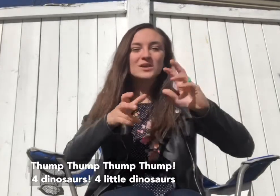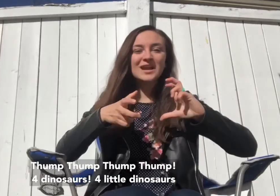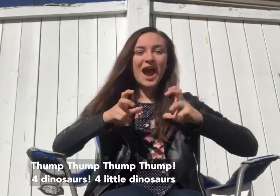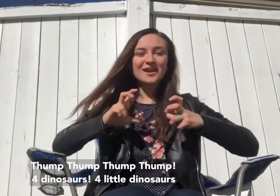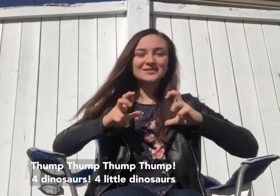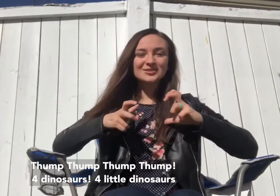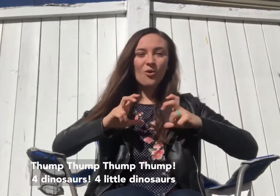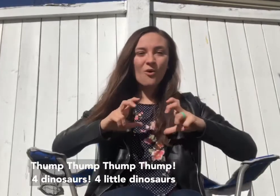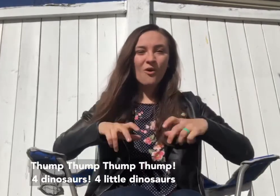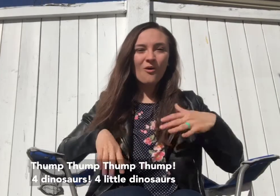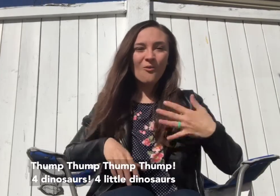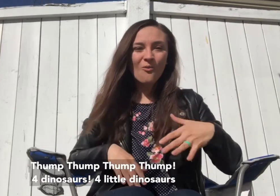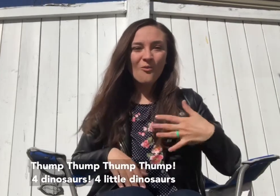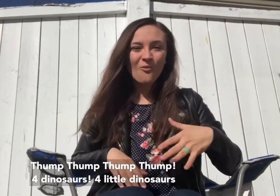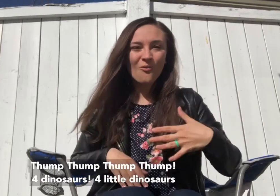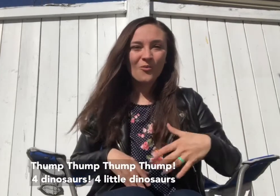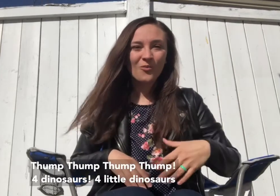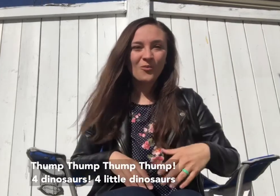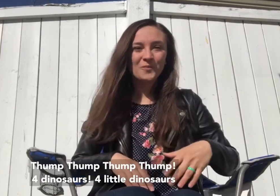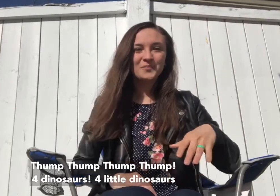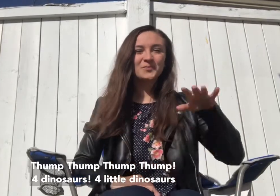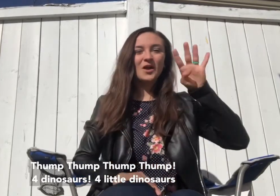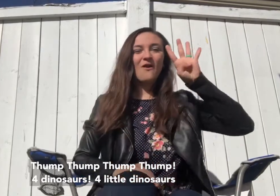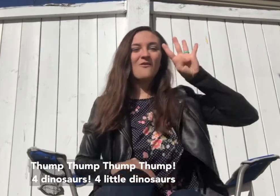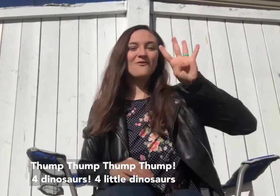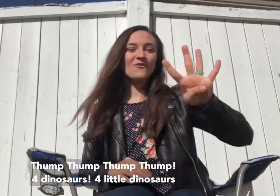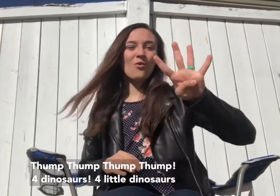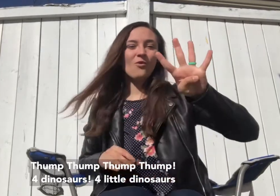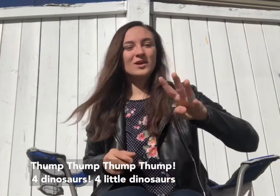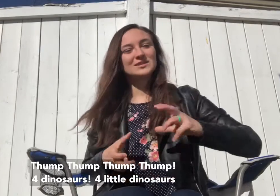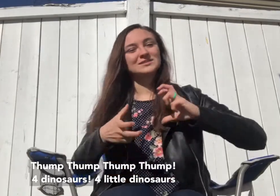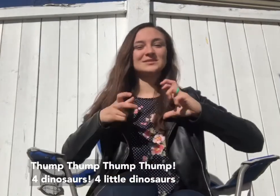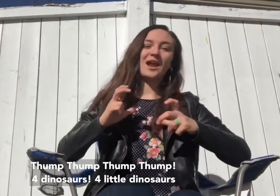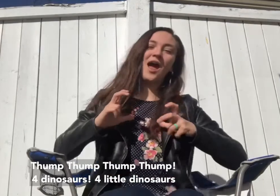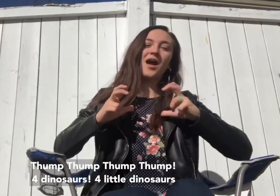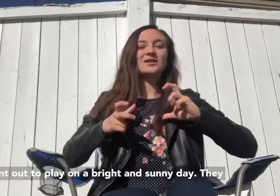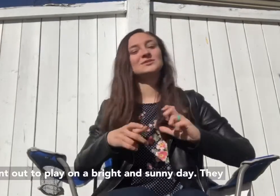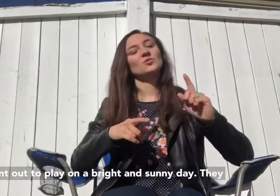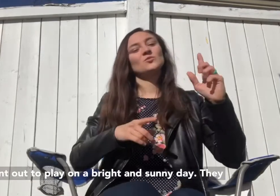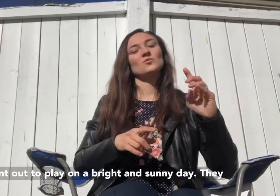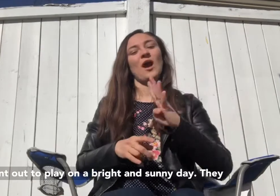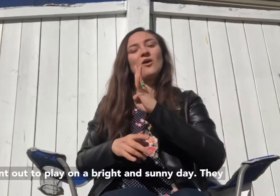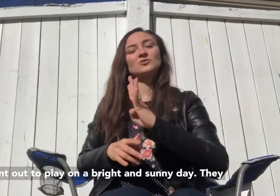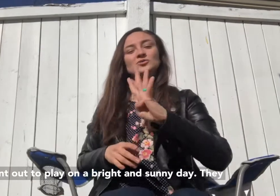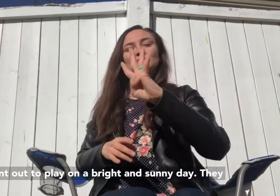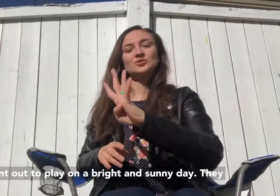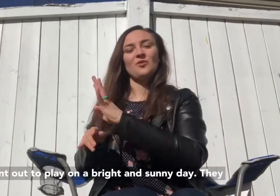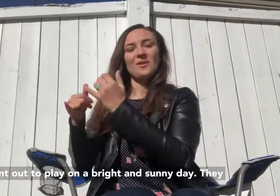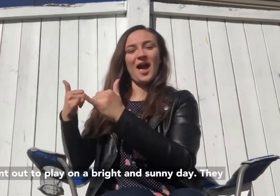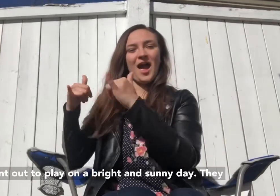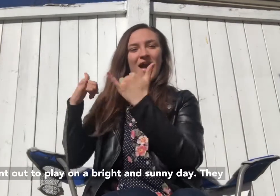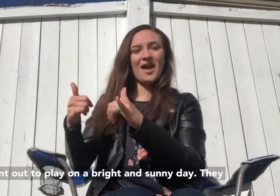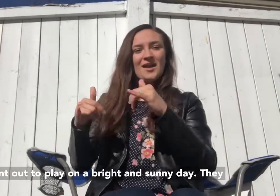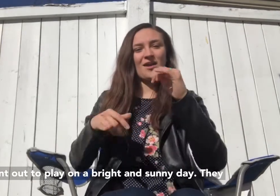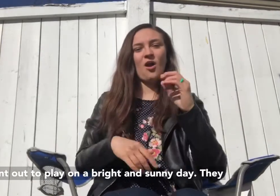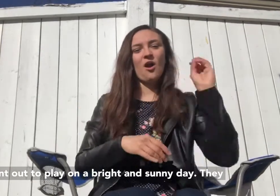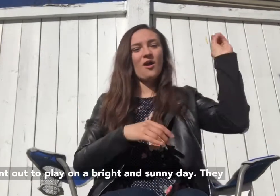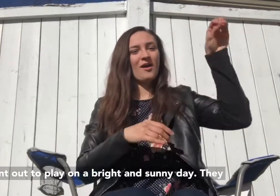Four dinosaurs. Four little dinosaurs went out to play on